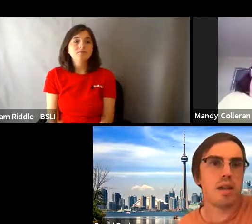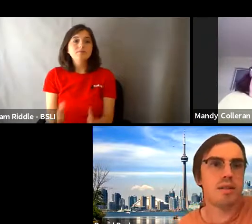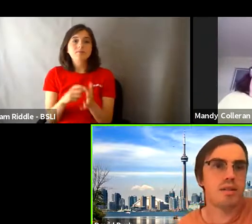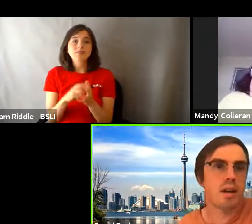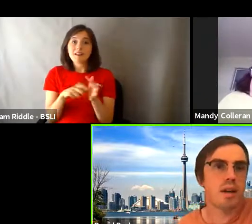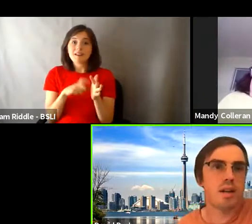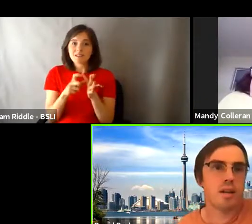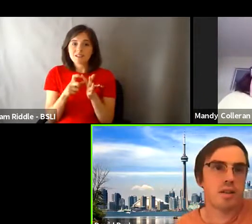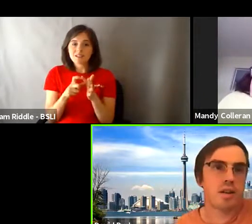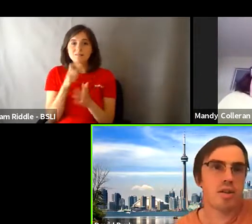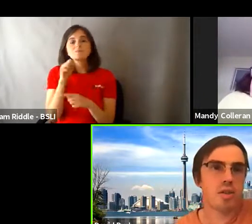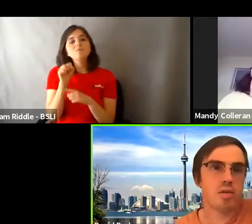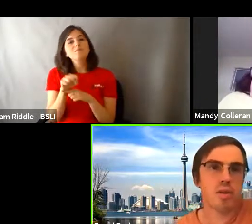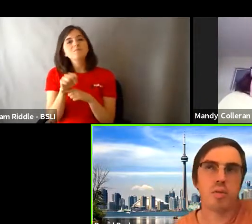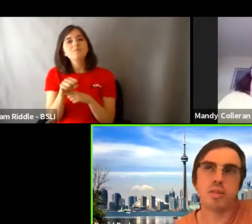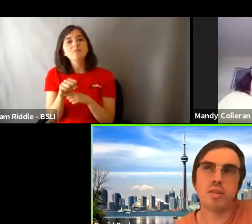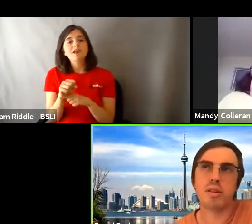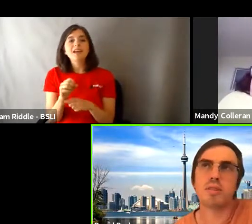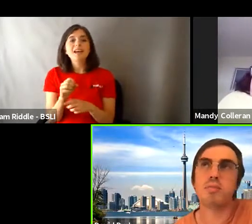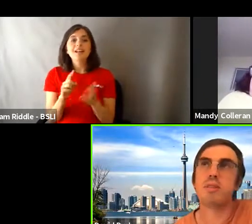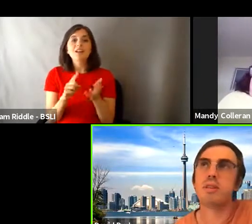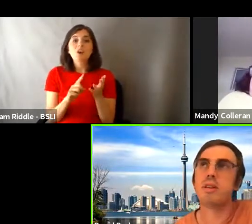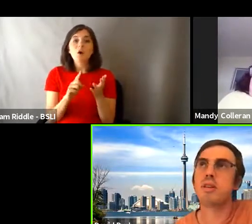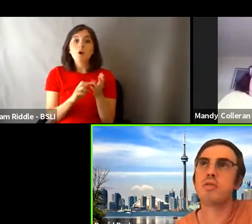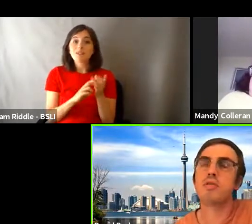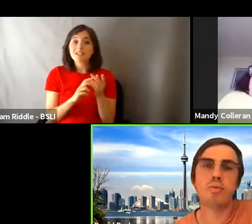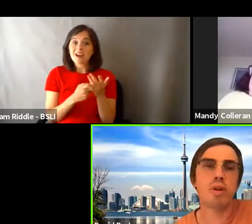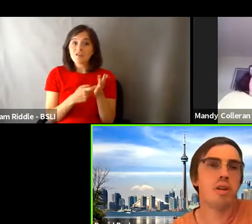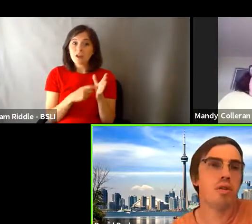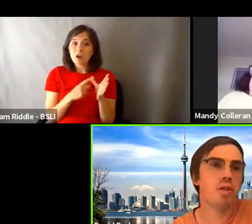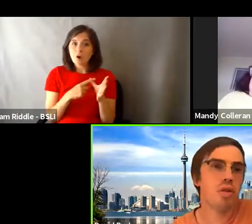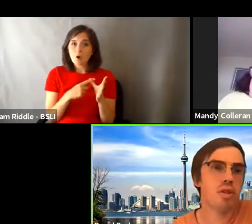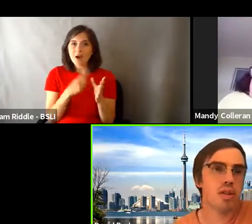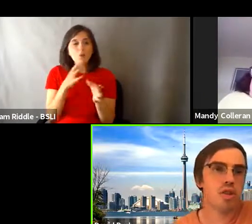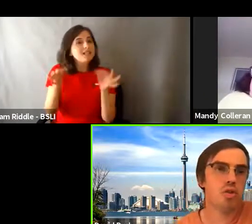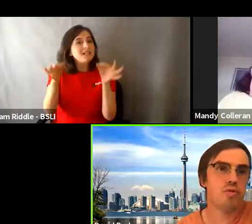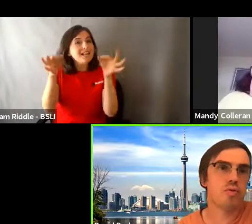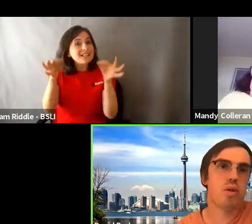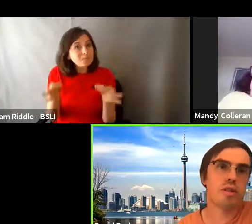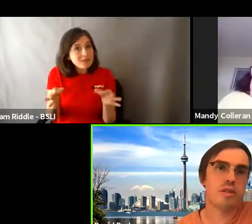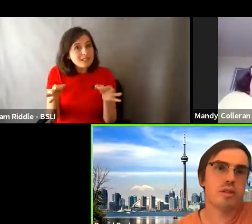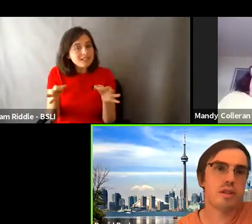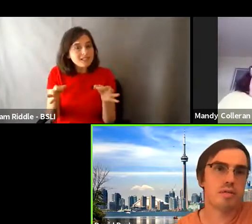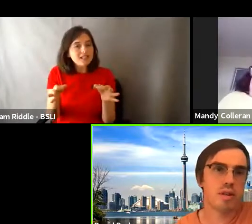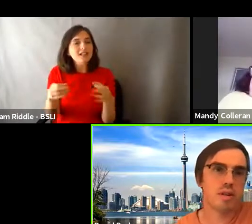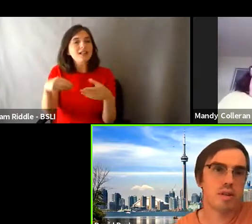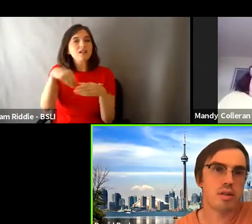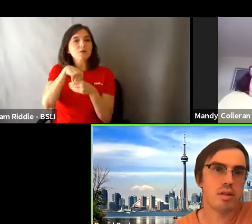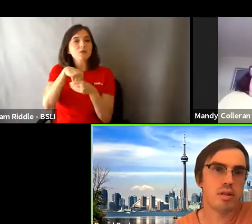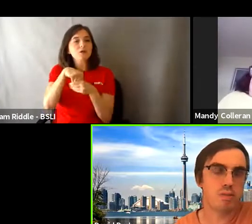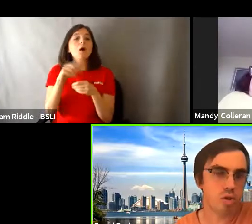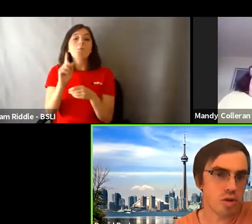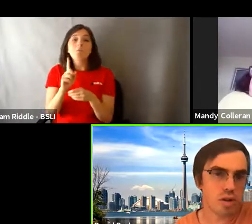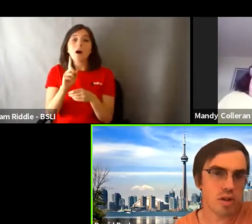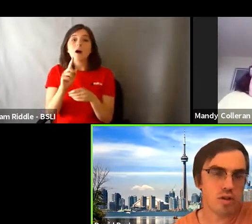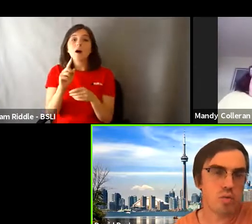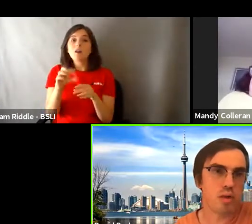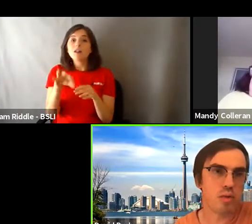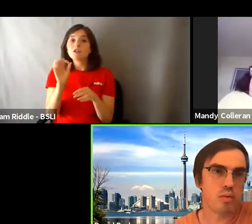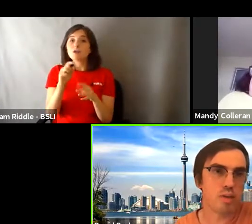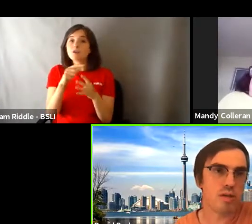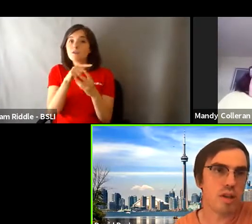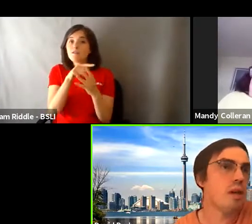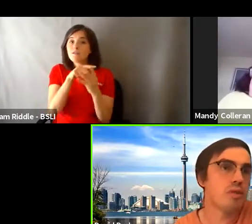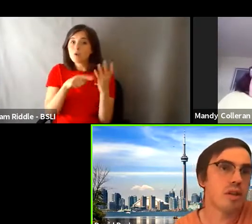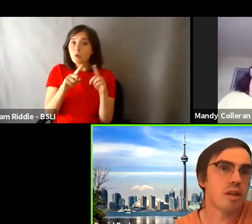Yeah, it's in Ontario, it wasn't explicitly incorporated, although they chose 4 different communities. One